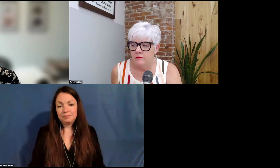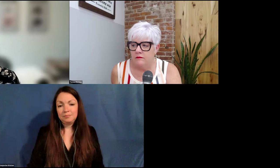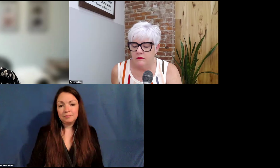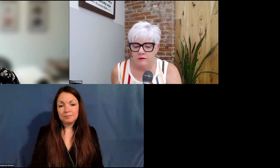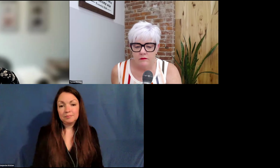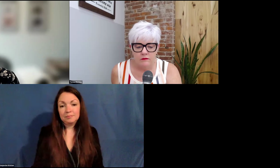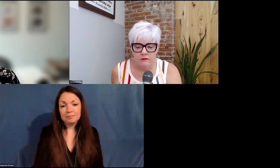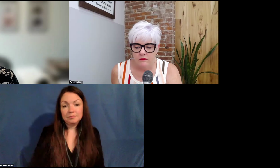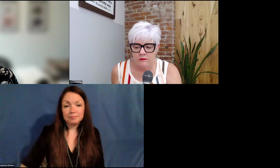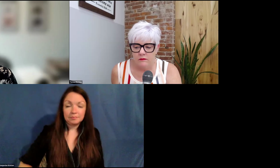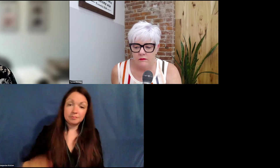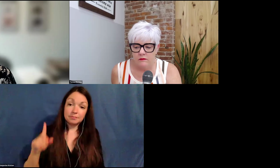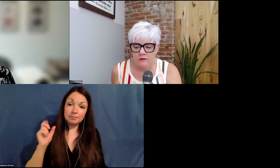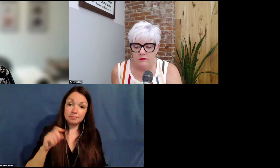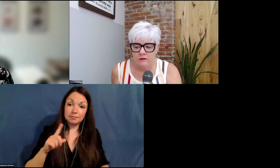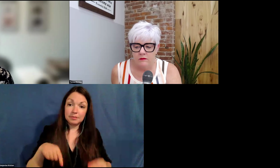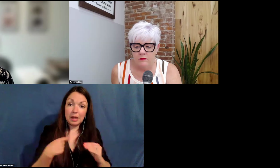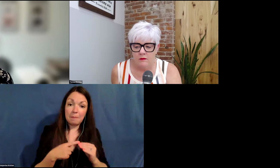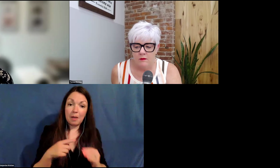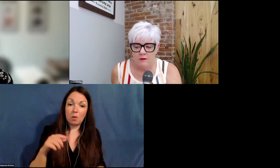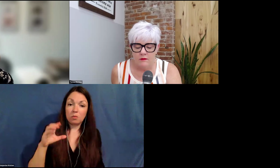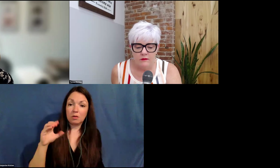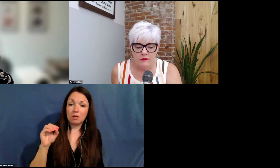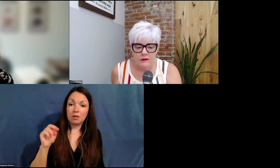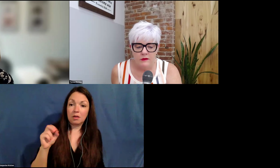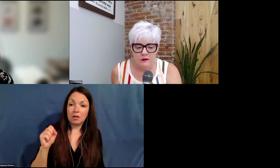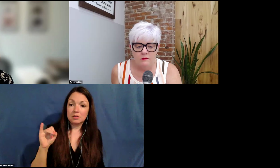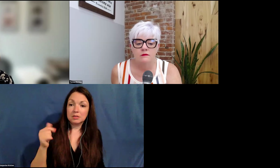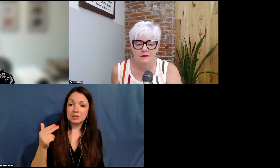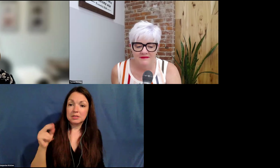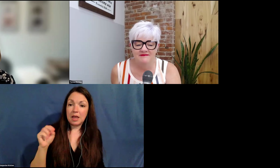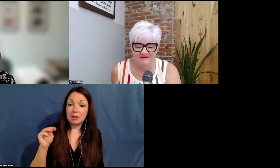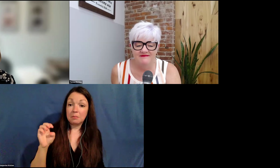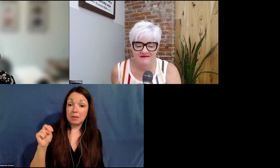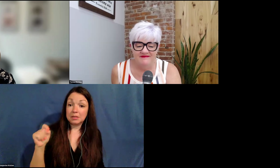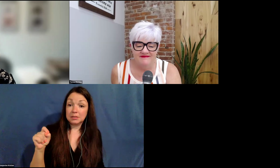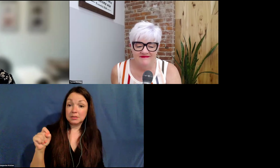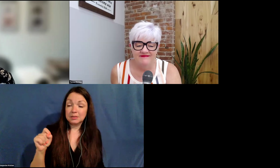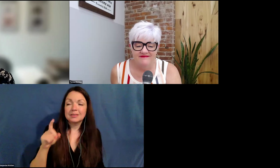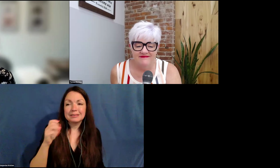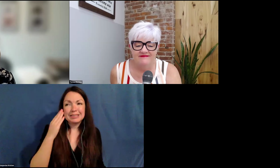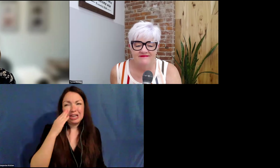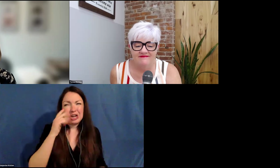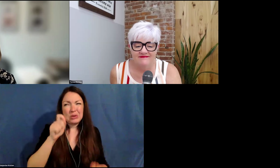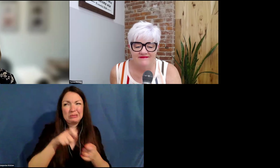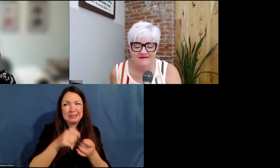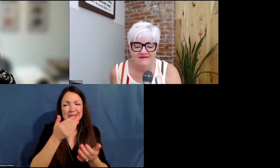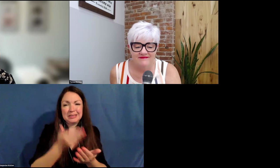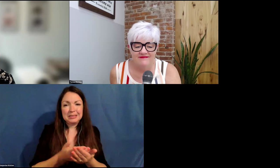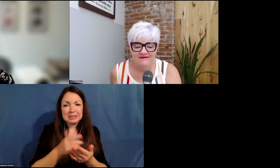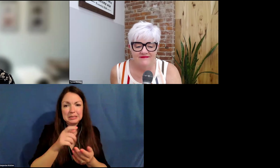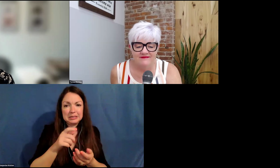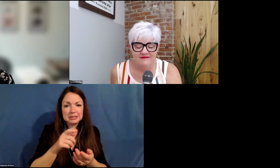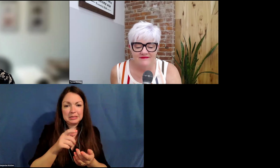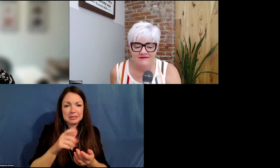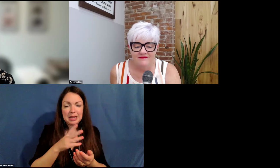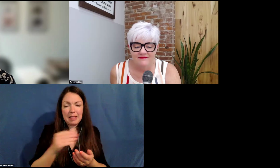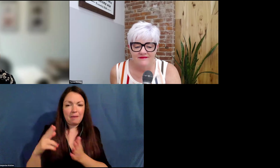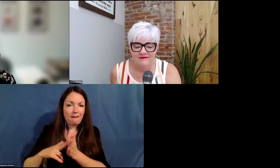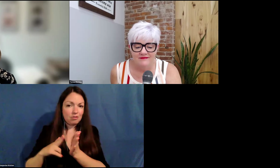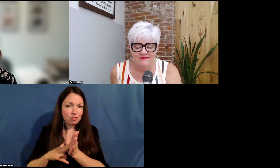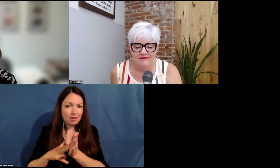Question about consignment. I would need to know the facts of your particular circumstance and the contract with your vendor